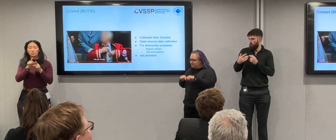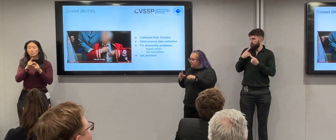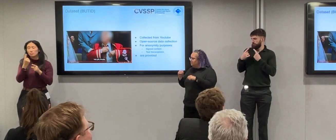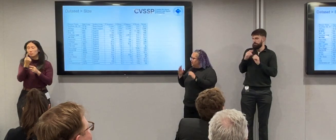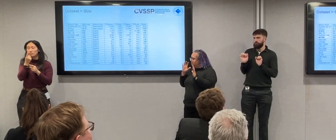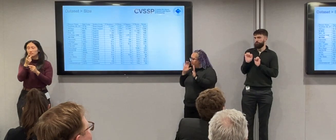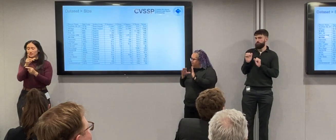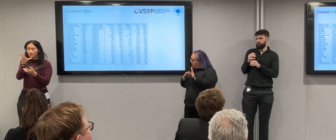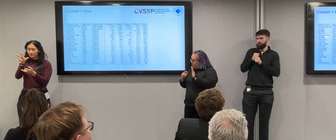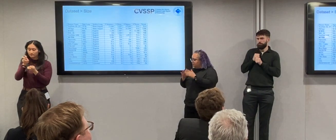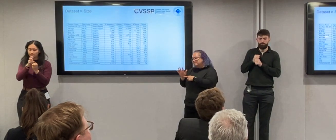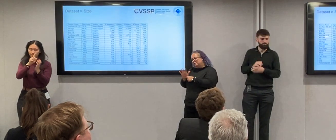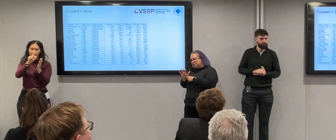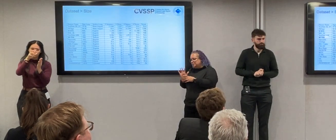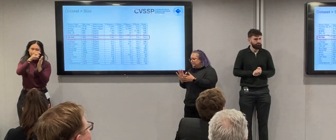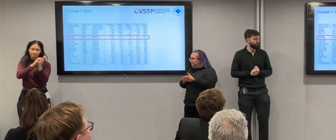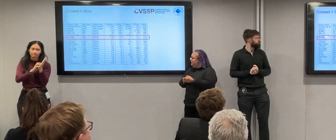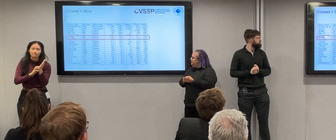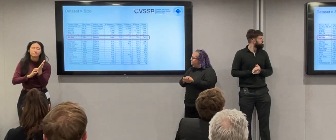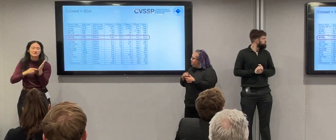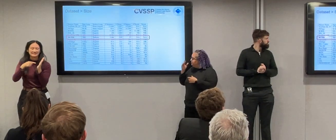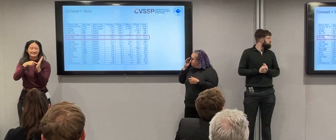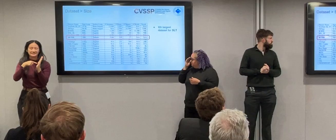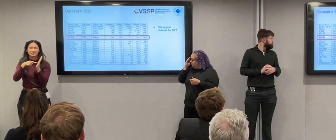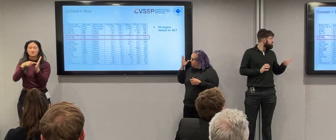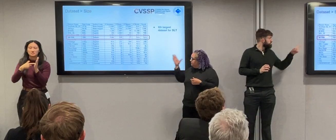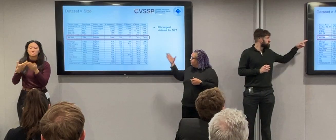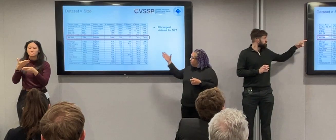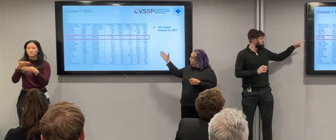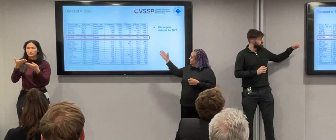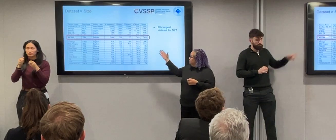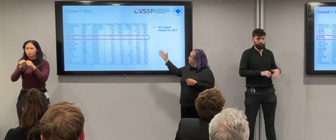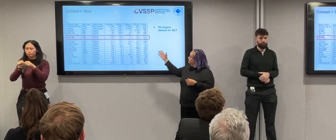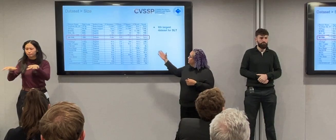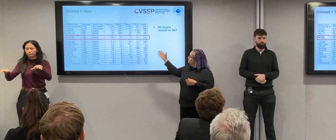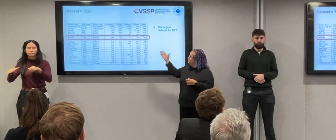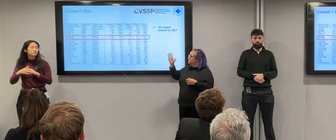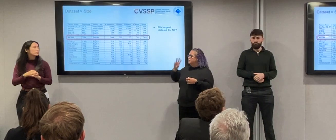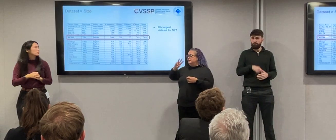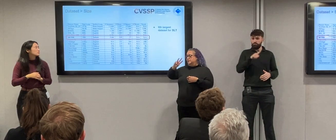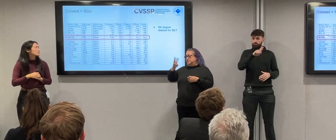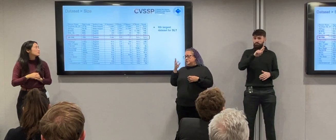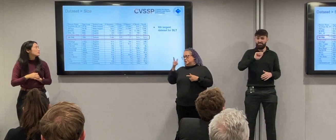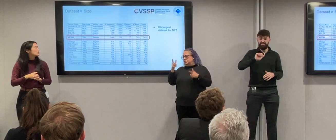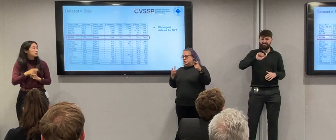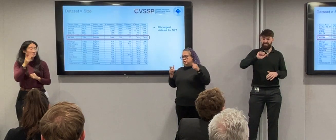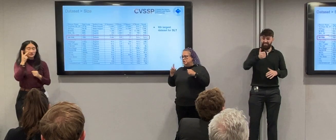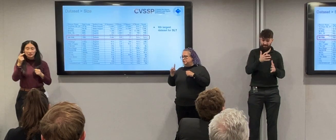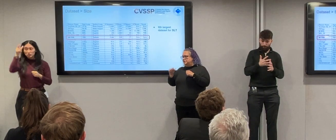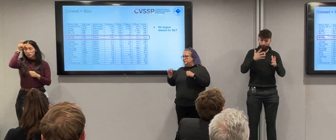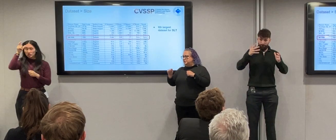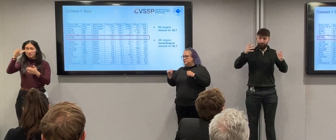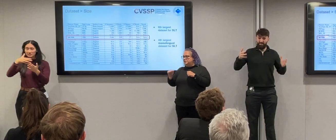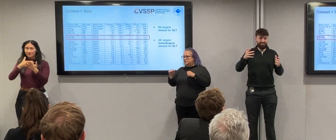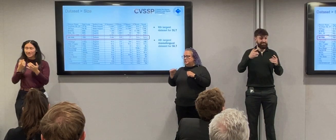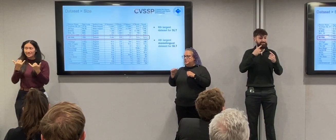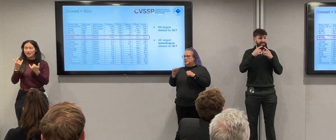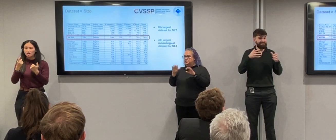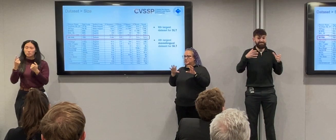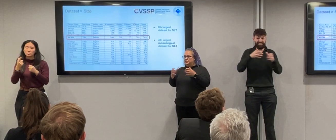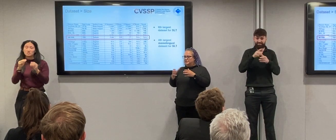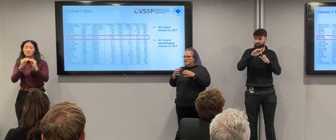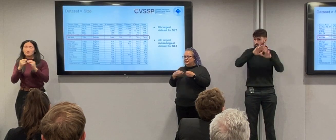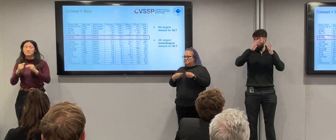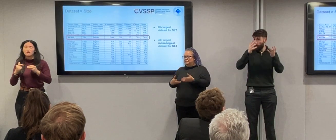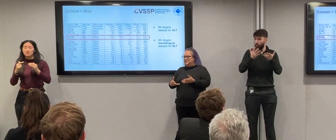alongside with the content. So, as you can see, this is the 6th largest dataset provided in overall